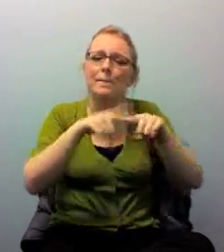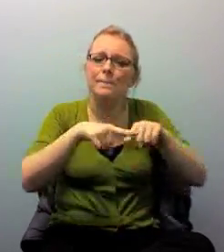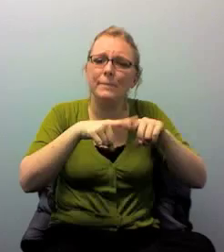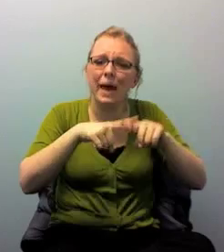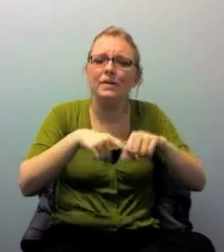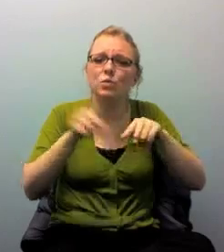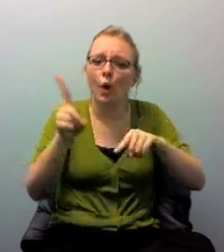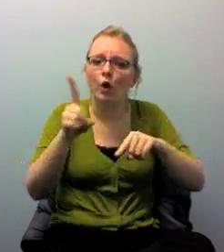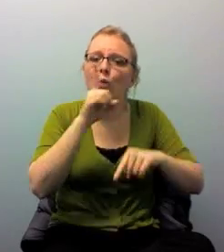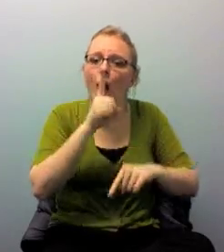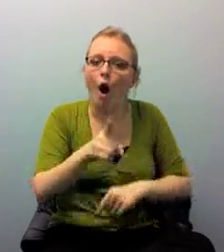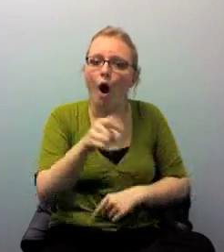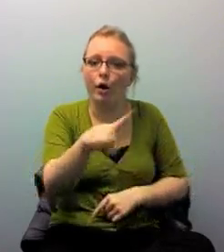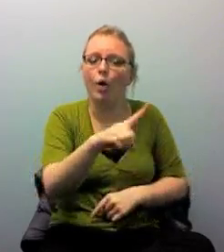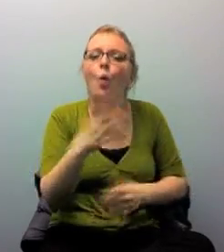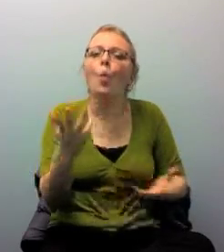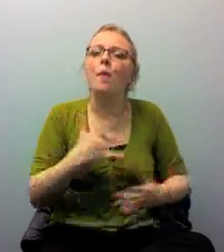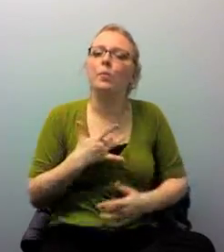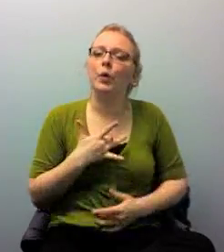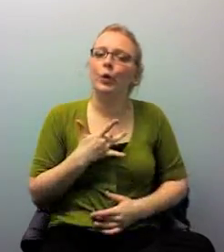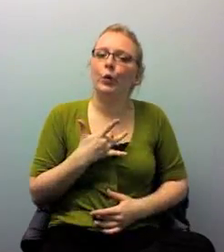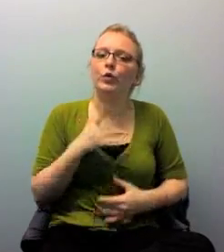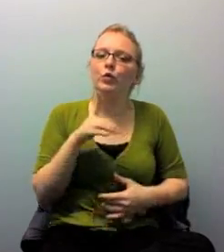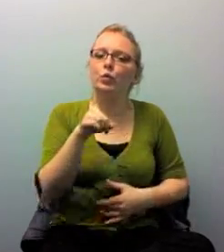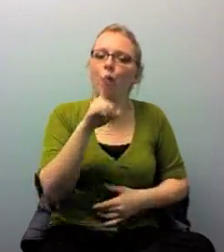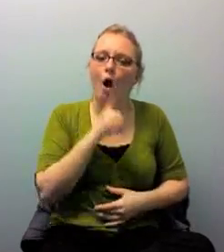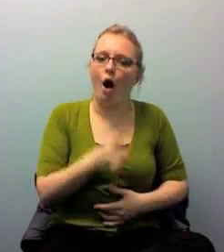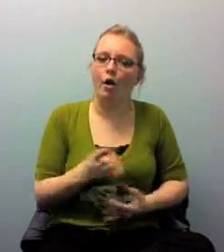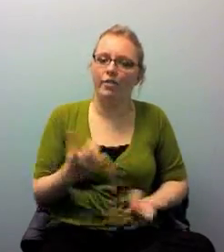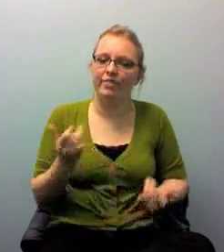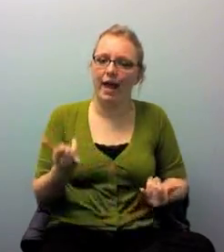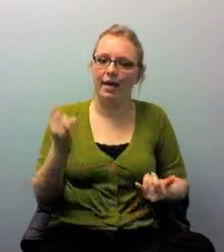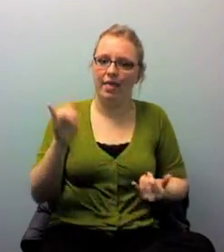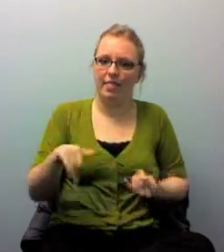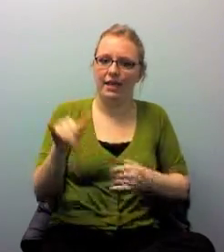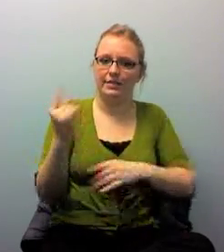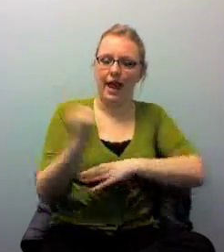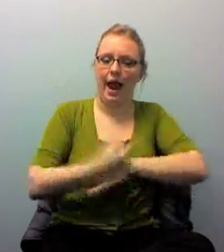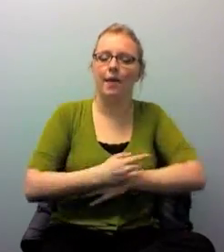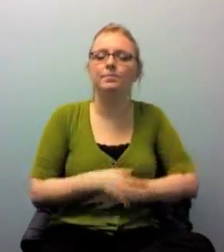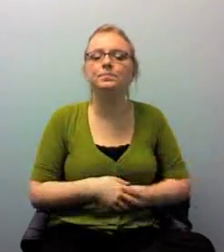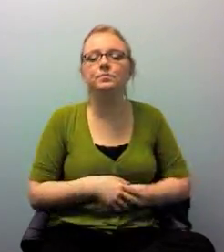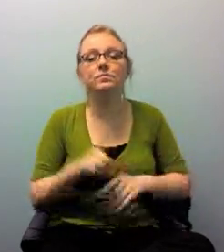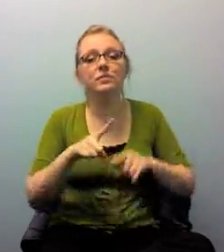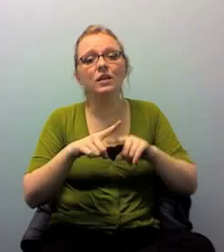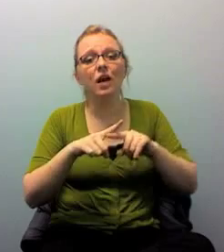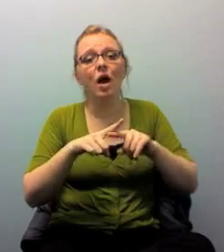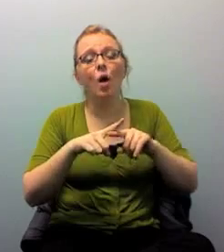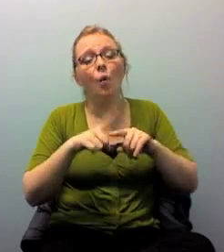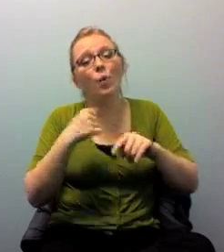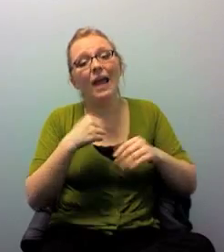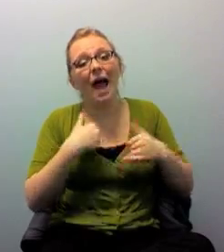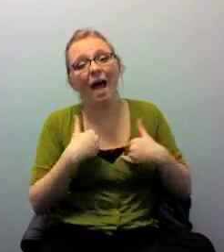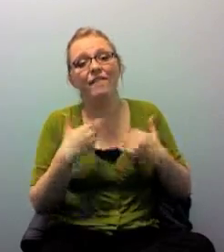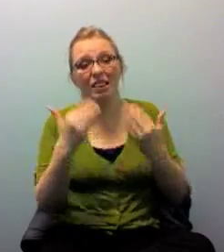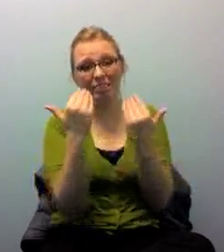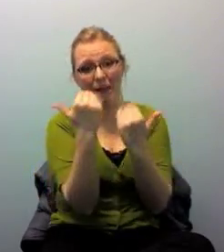in, perhaps. So no matter how large or small our space is, we do have limits on that space that help us